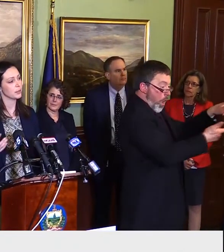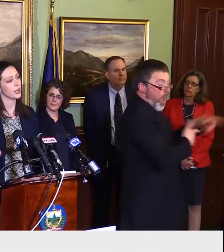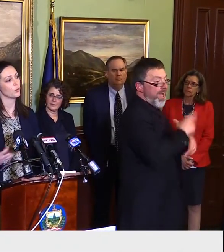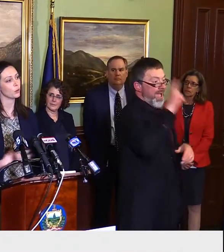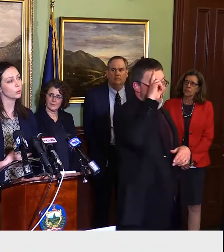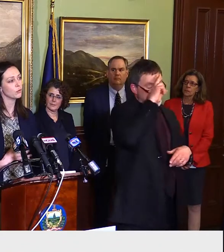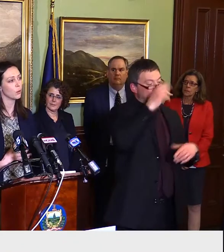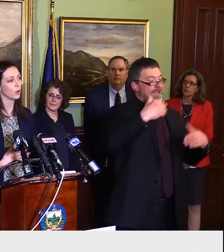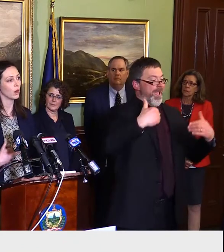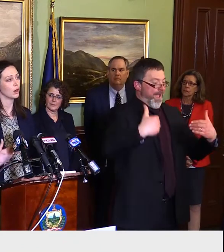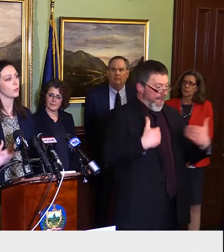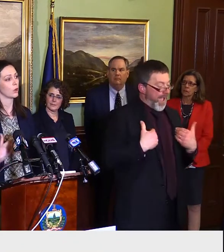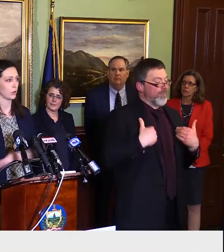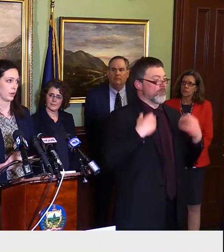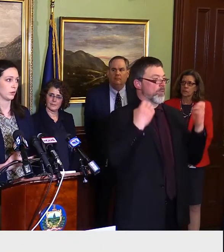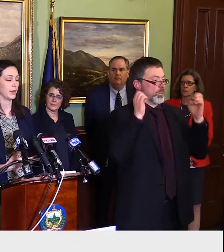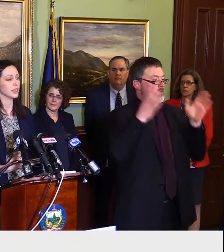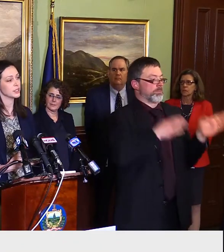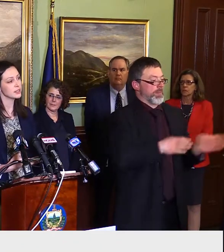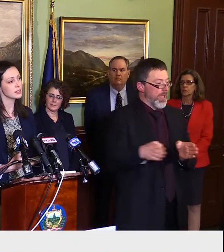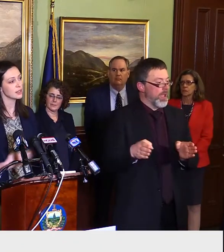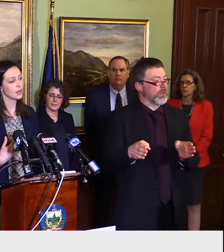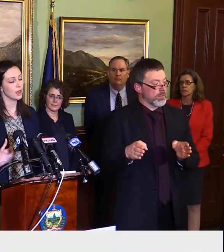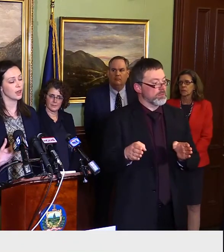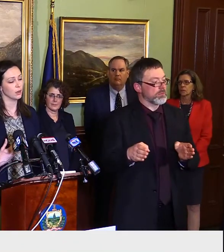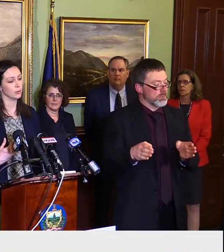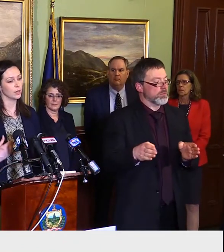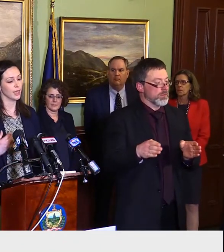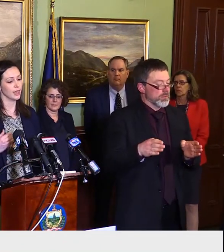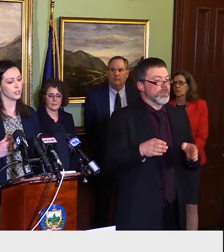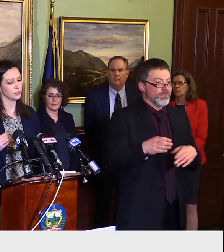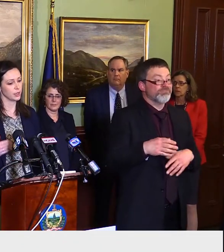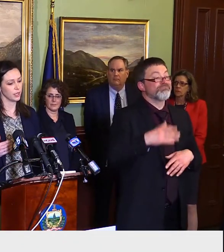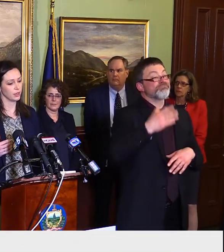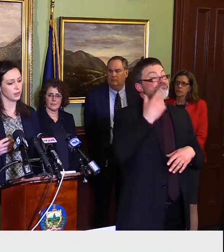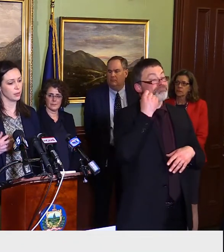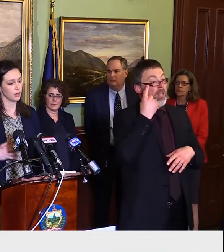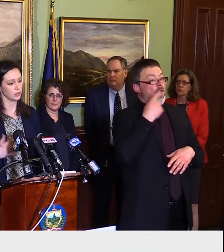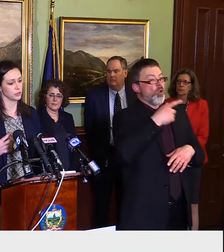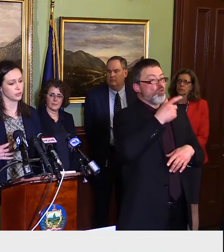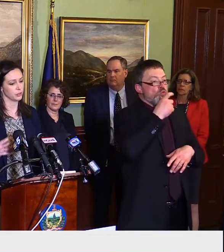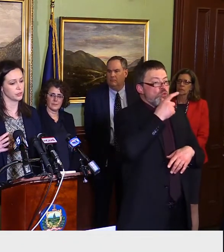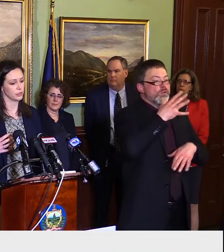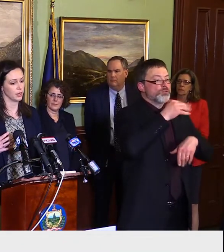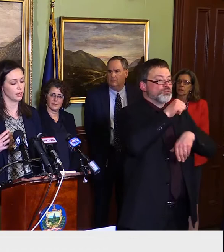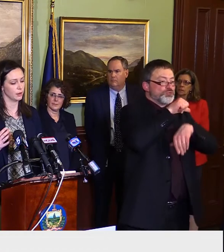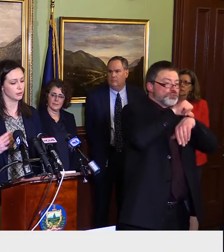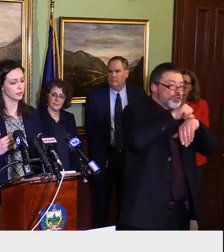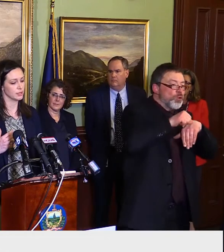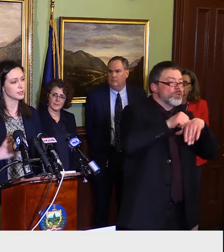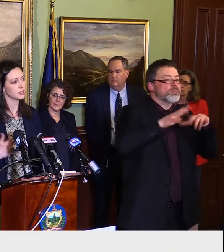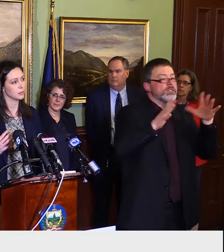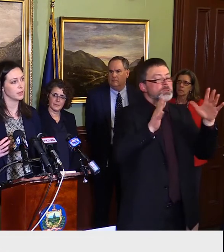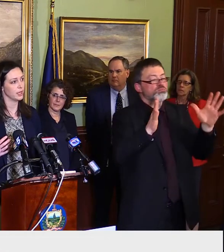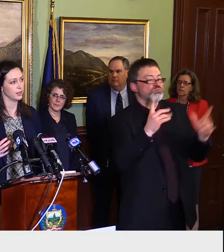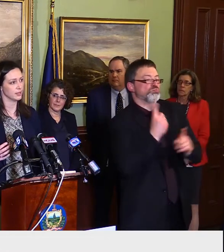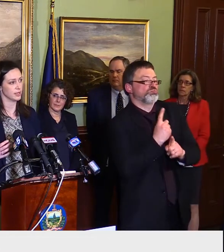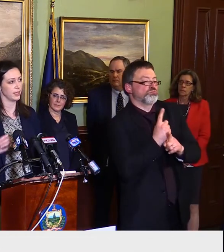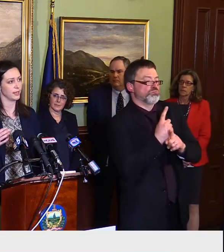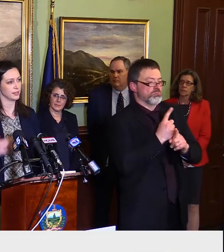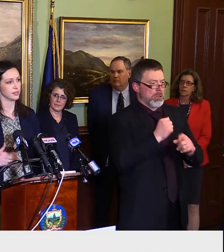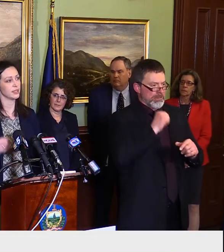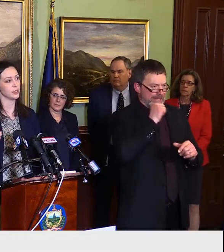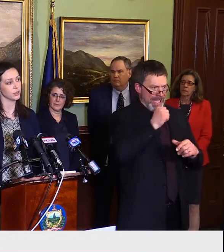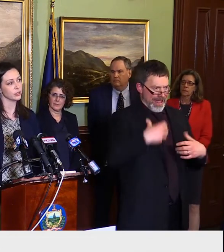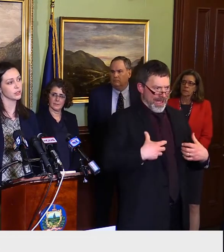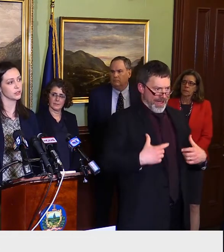procedures to make room for more critical patients. And it's really the medical surge system in the